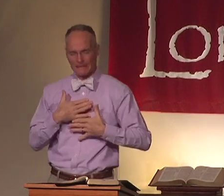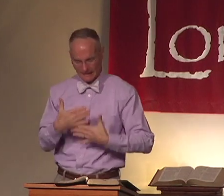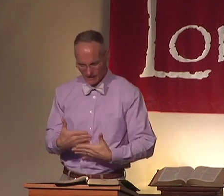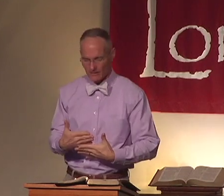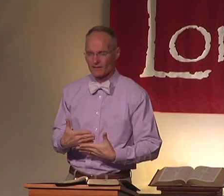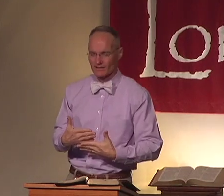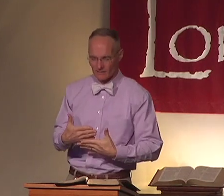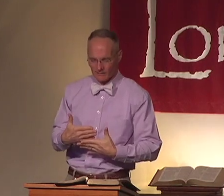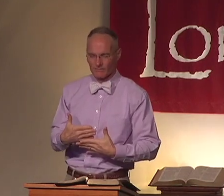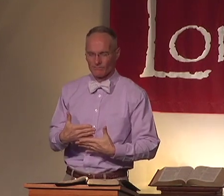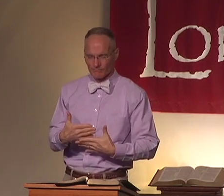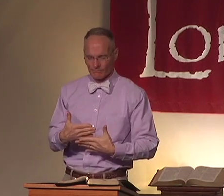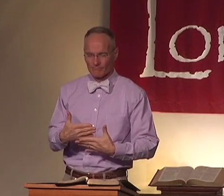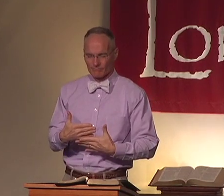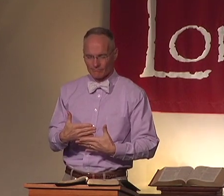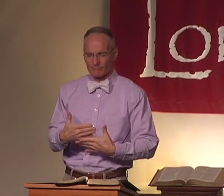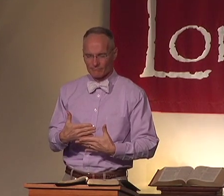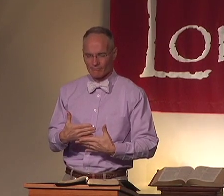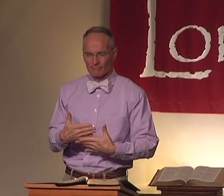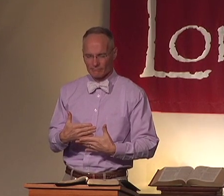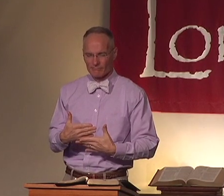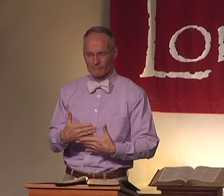And finally, you will admit,